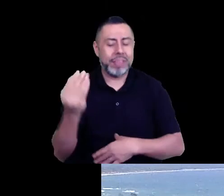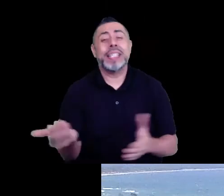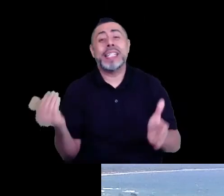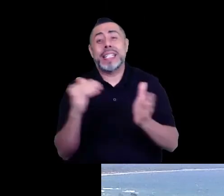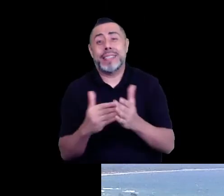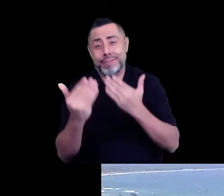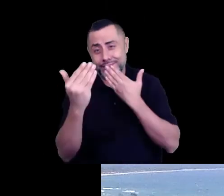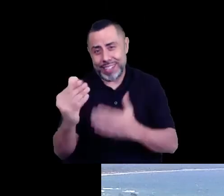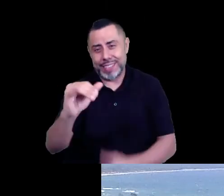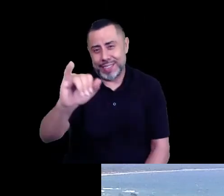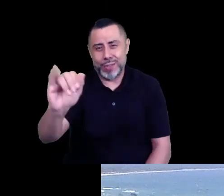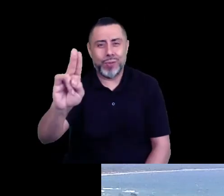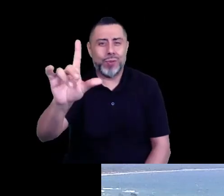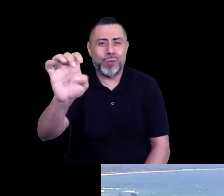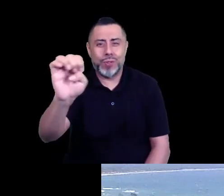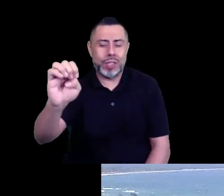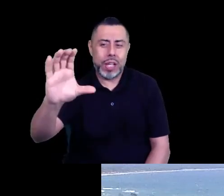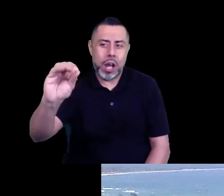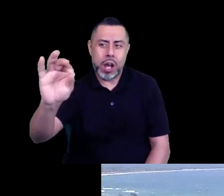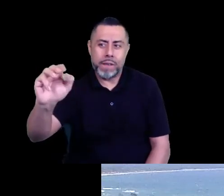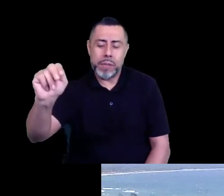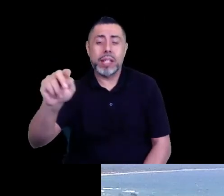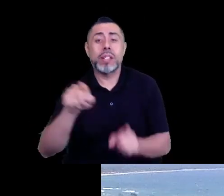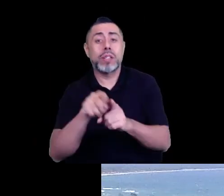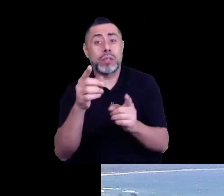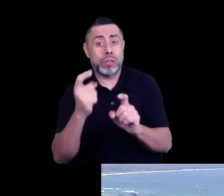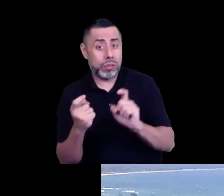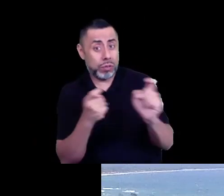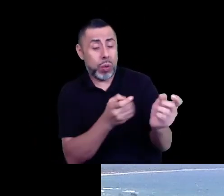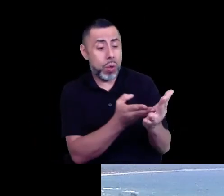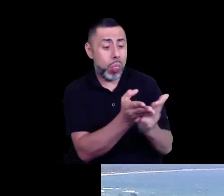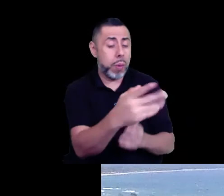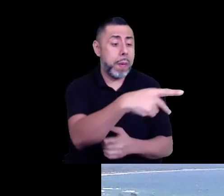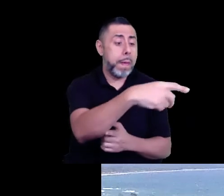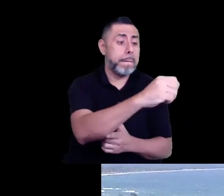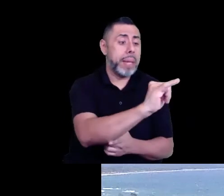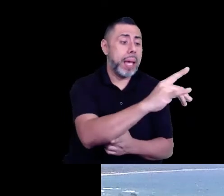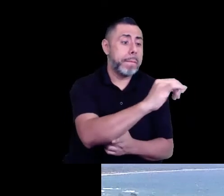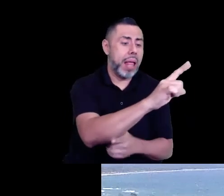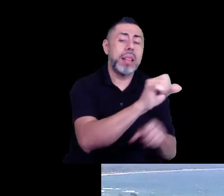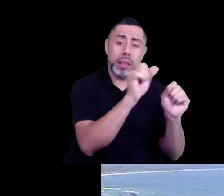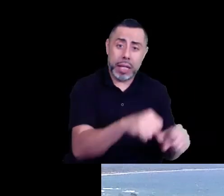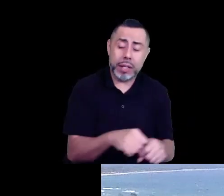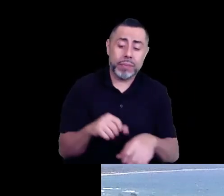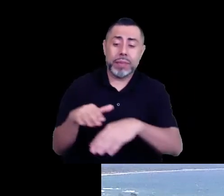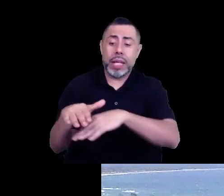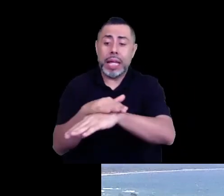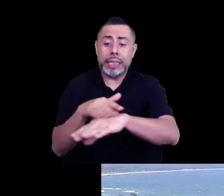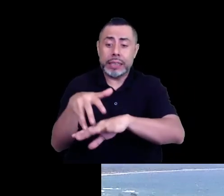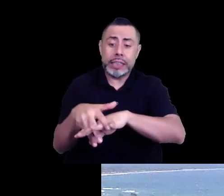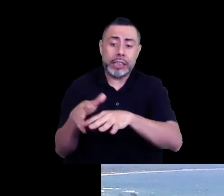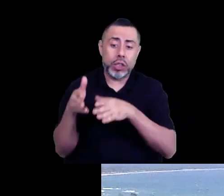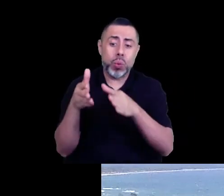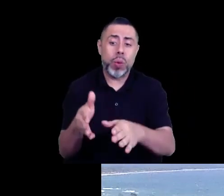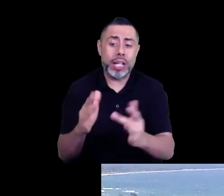to our PayPal. You can donate to our Indigenous Ways website. You can send us a good old snail mail as well